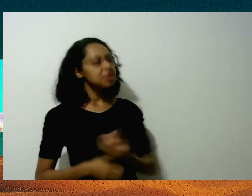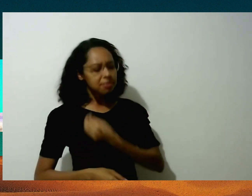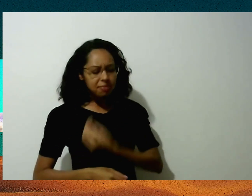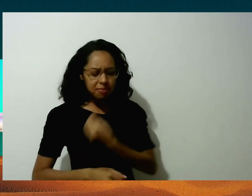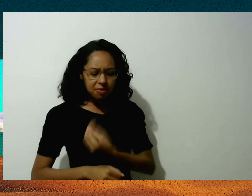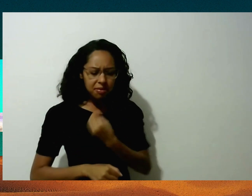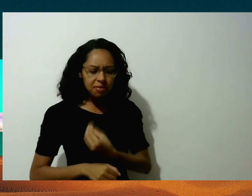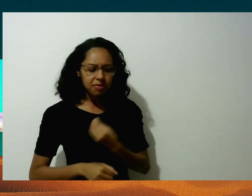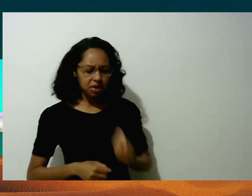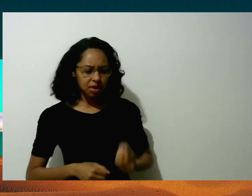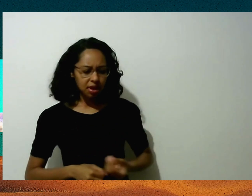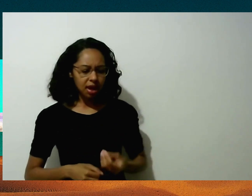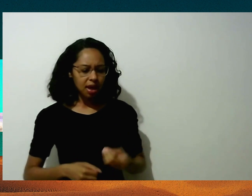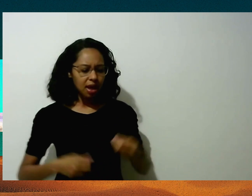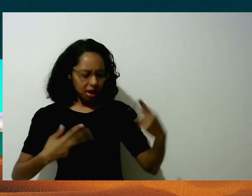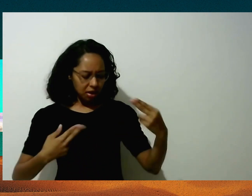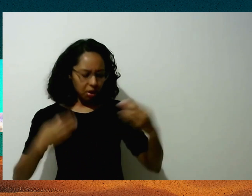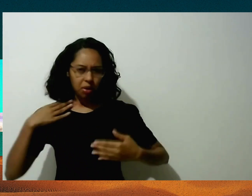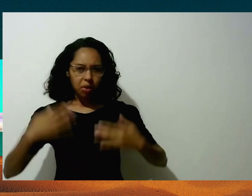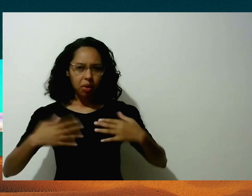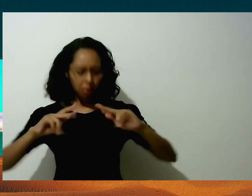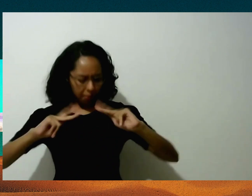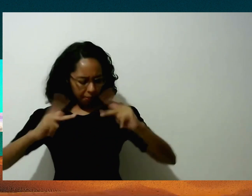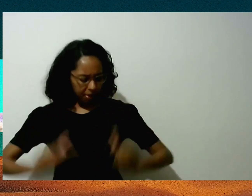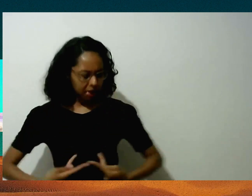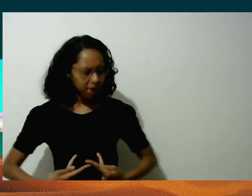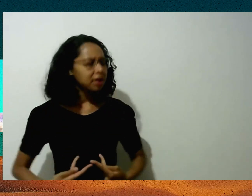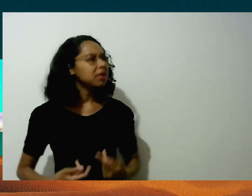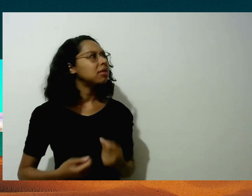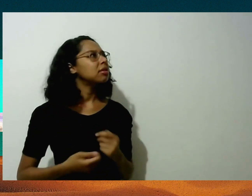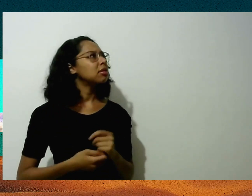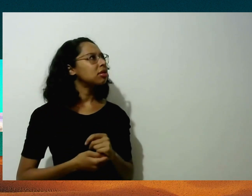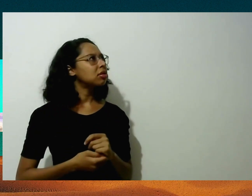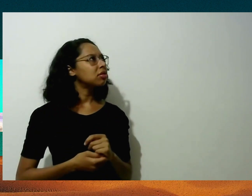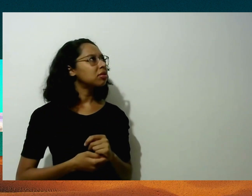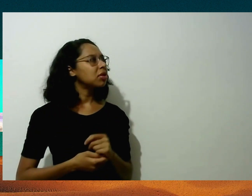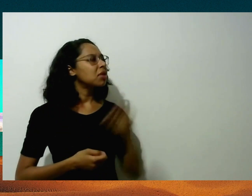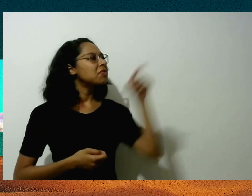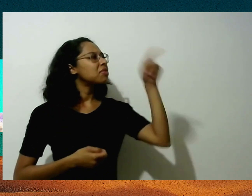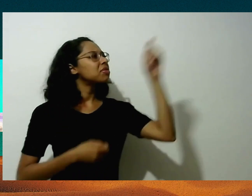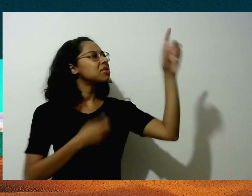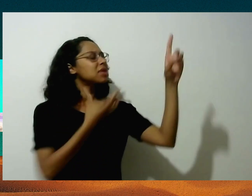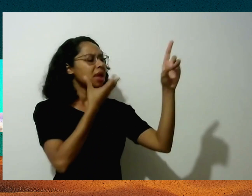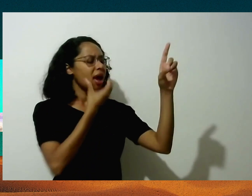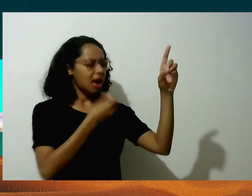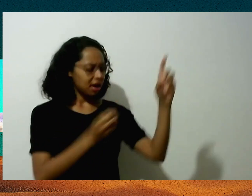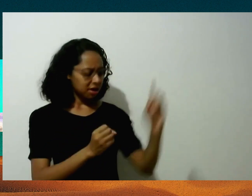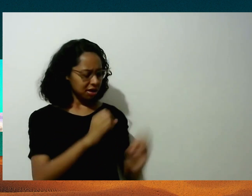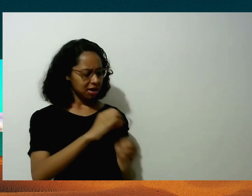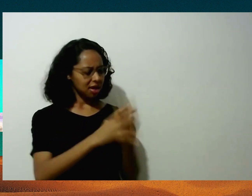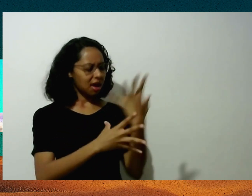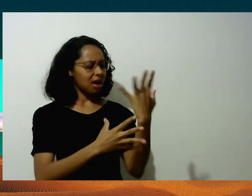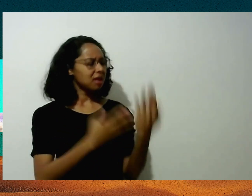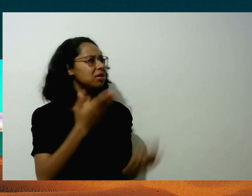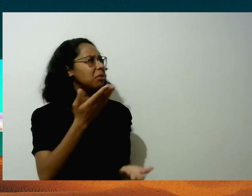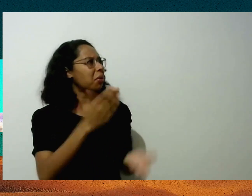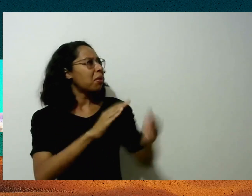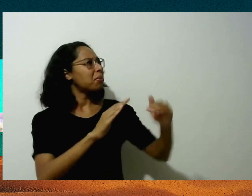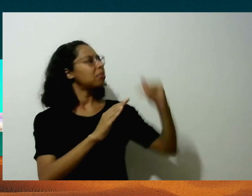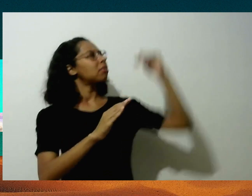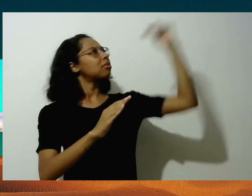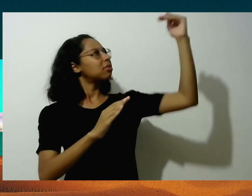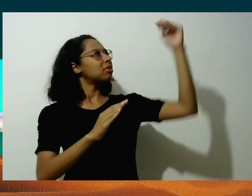days like the days of a mortal man? Deus, você é criador, você não entende a criatura. God, you are a creator, you do not